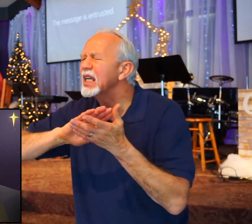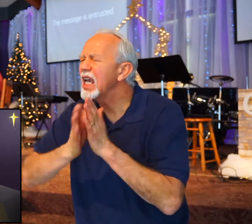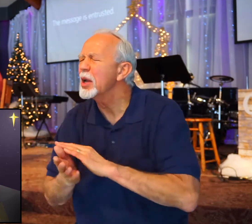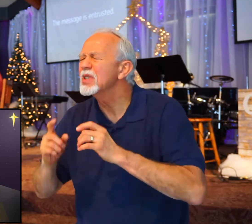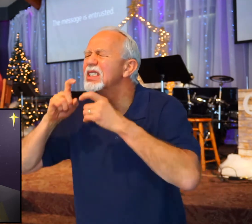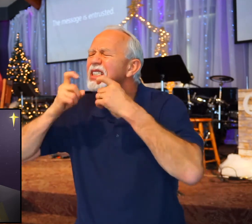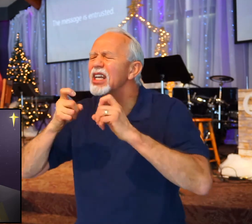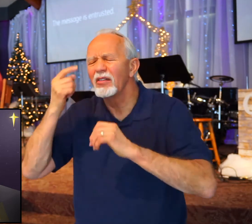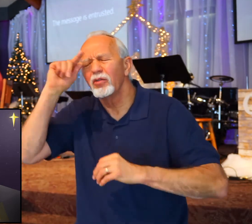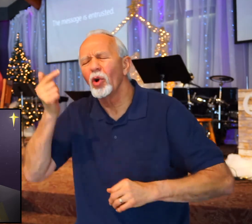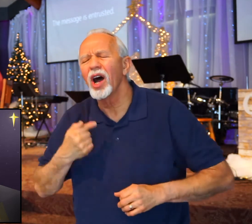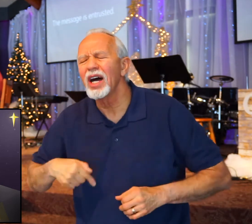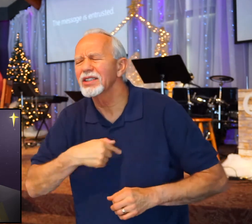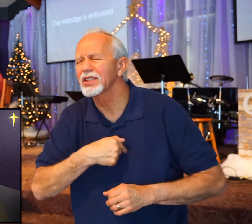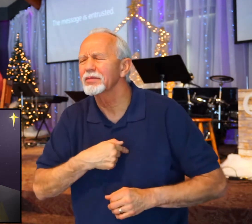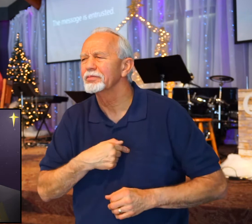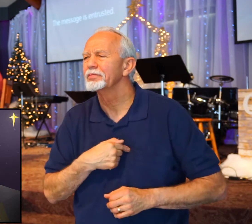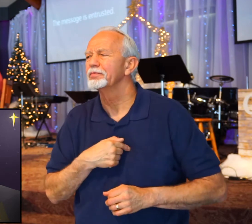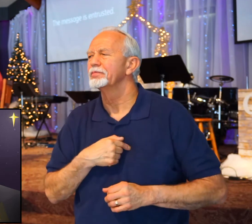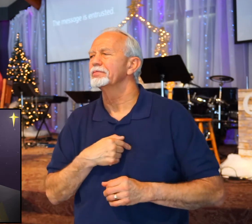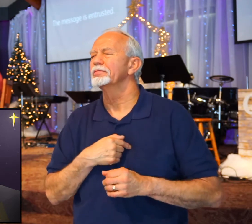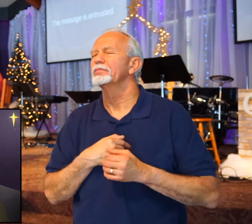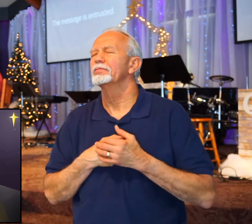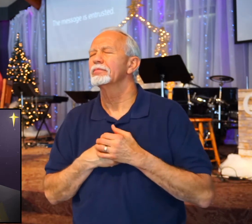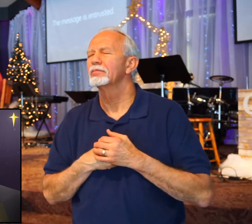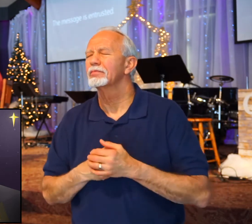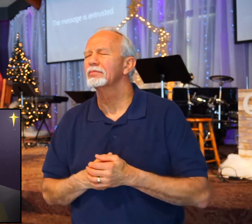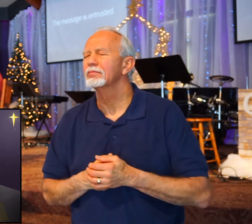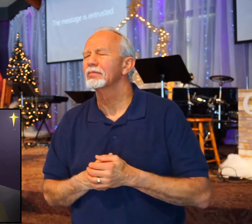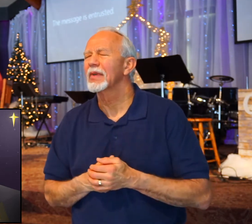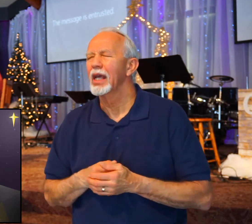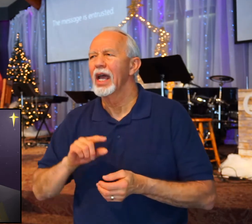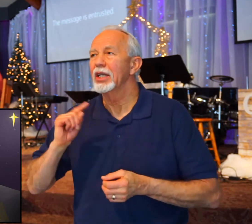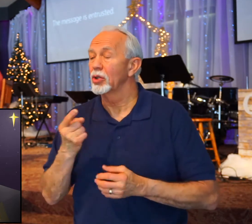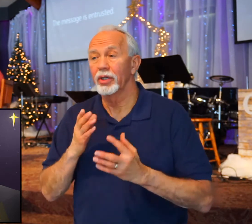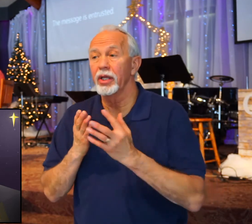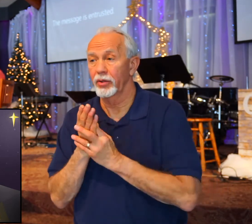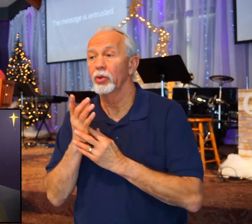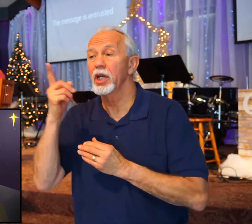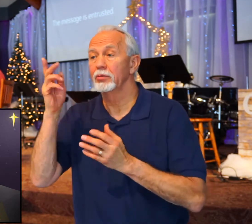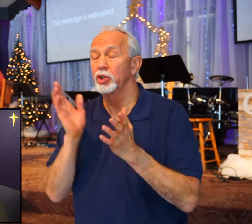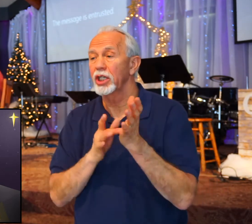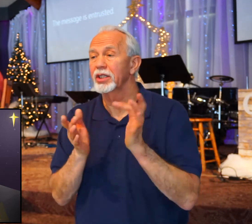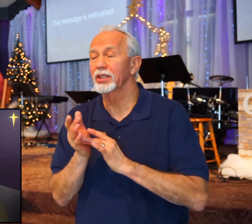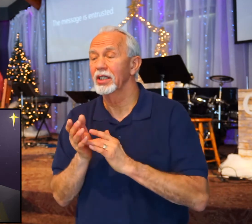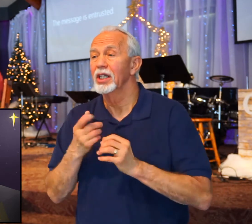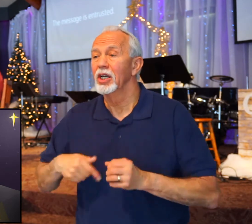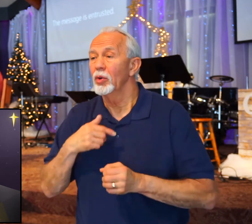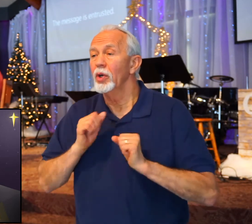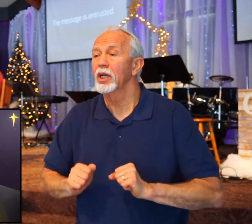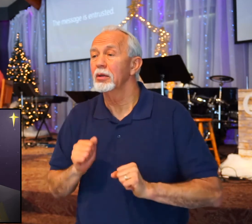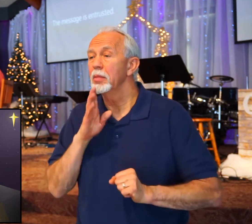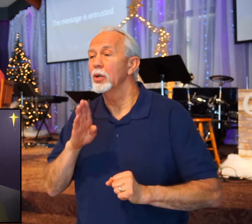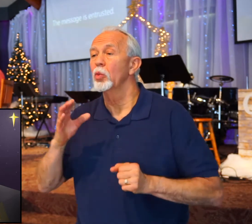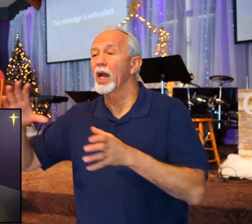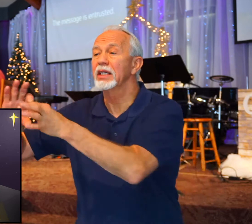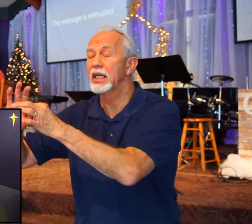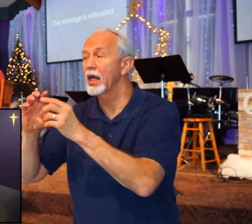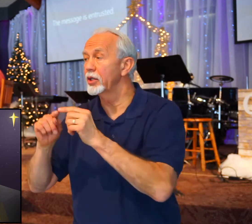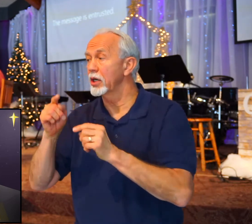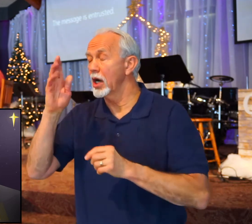sin for us. That's verse 21. It's only through him, Jesus, that you can be reconciled to God.